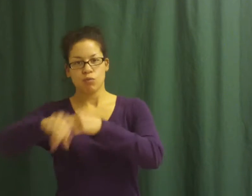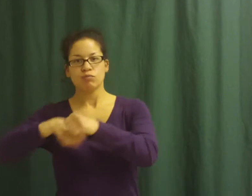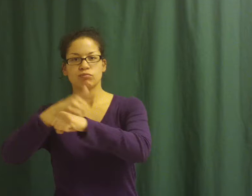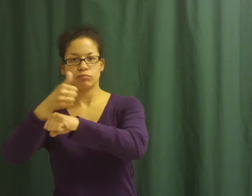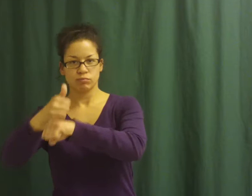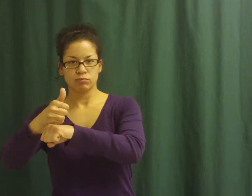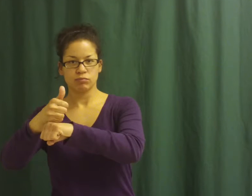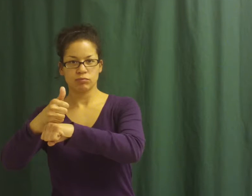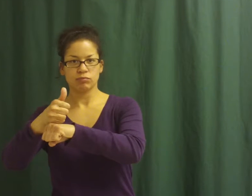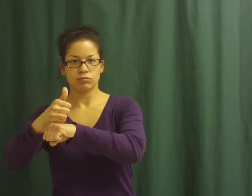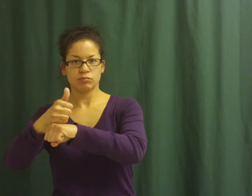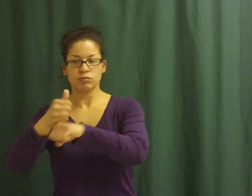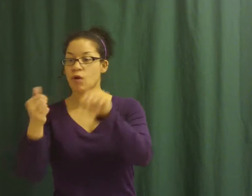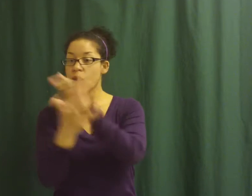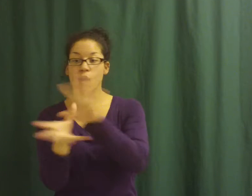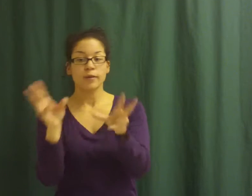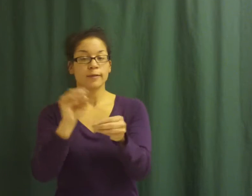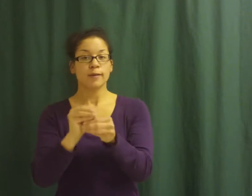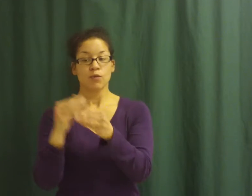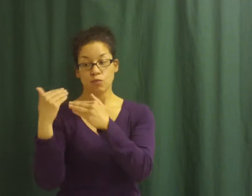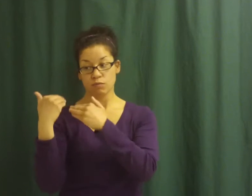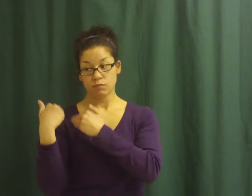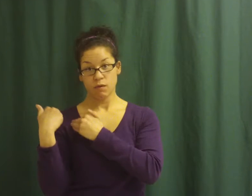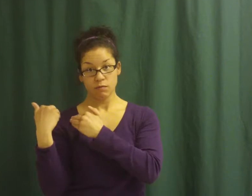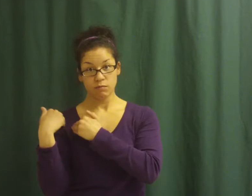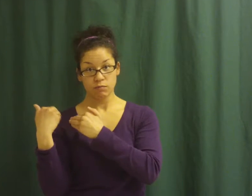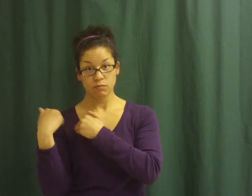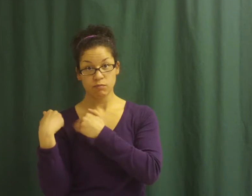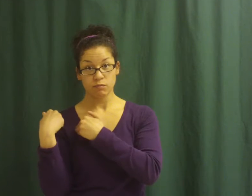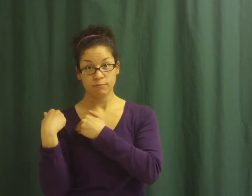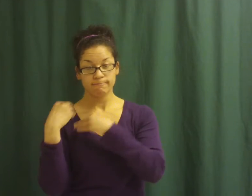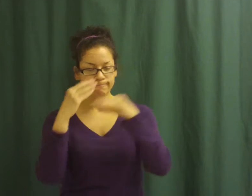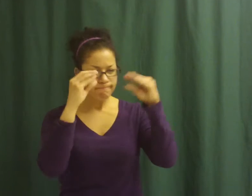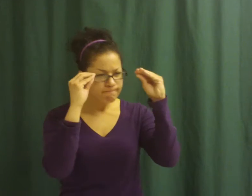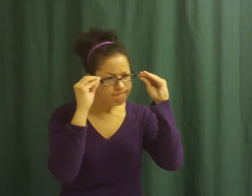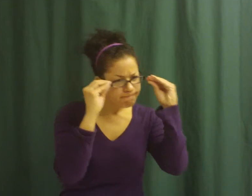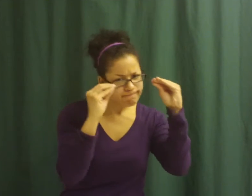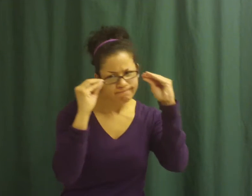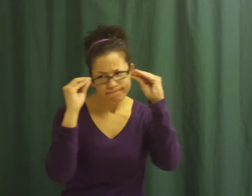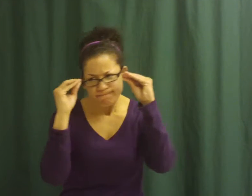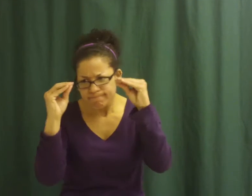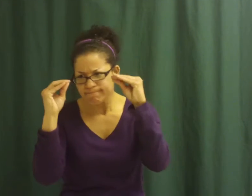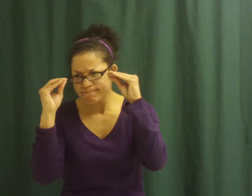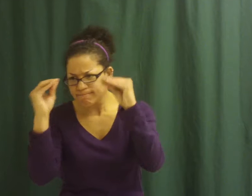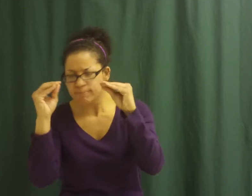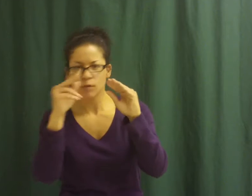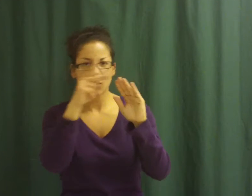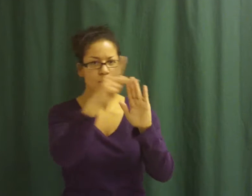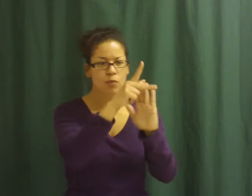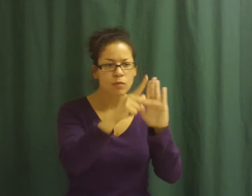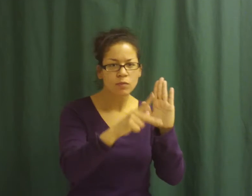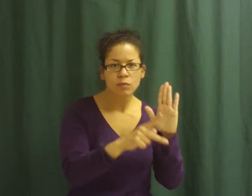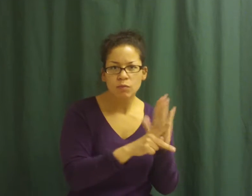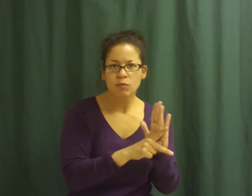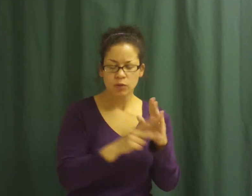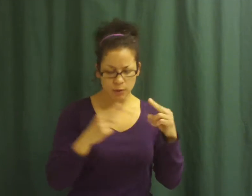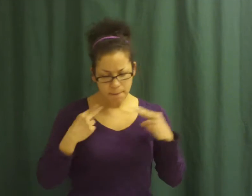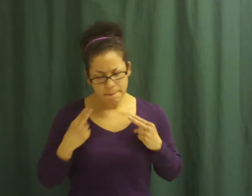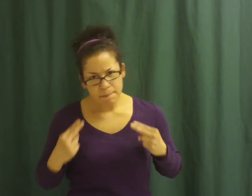an obligation to inculcate the principles of humanity and general